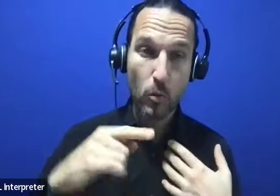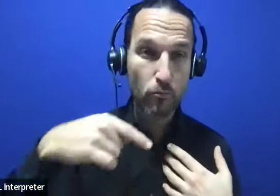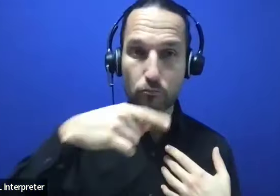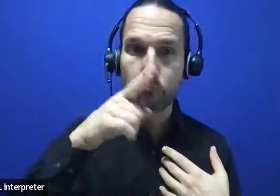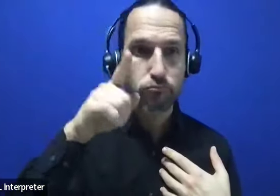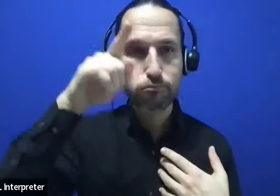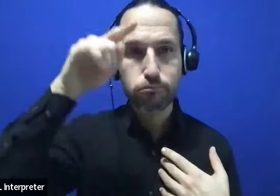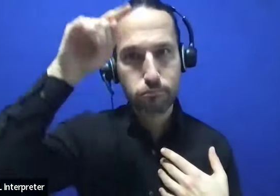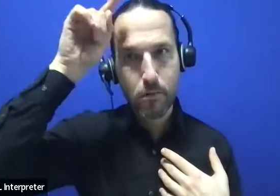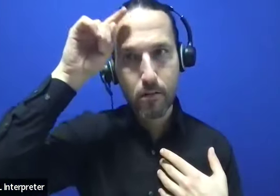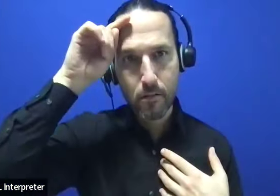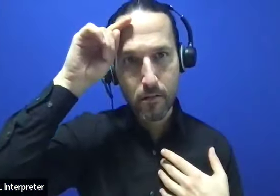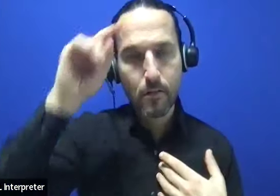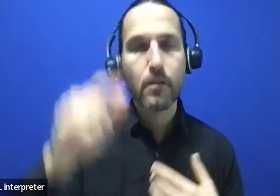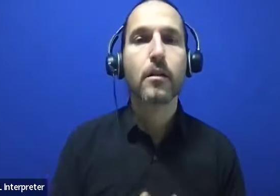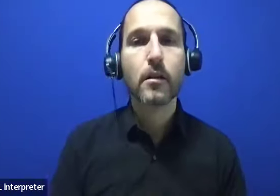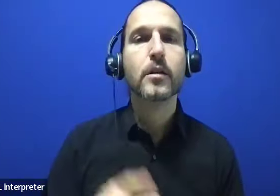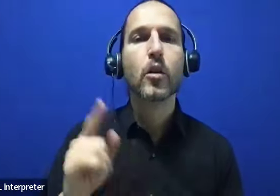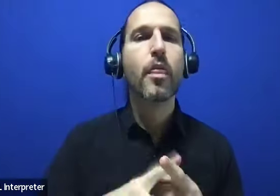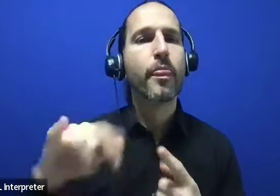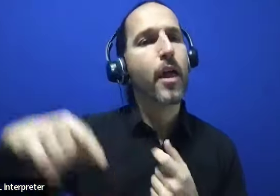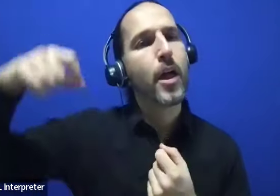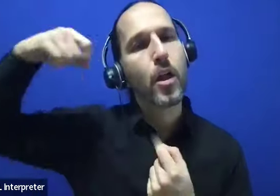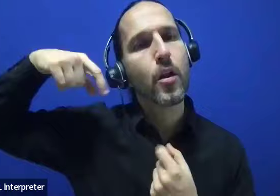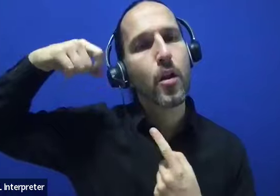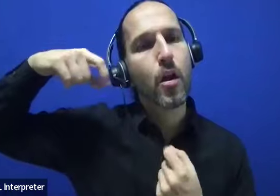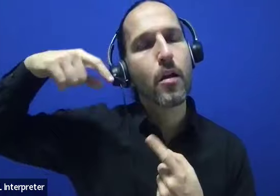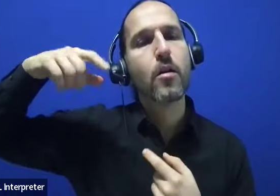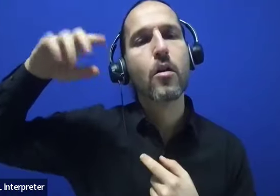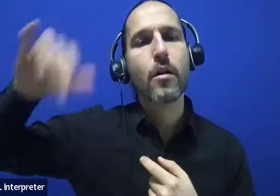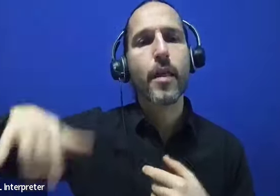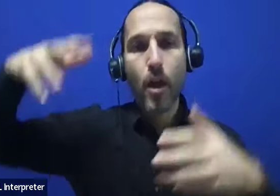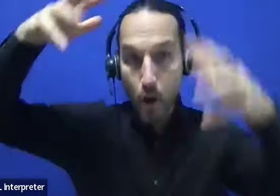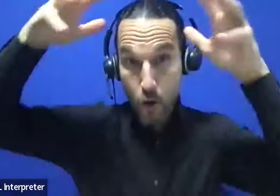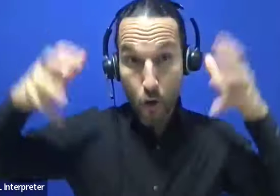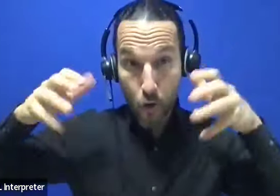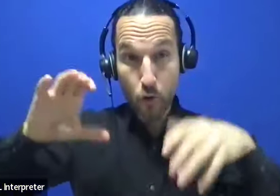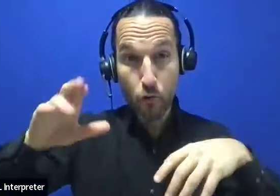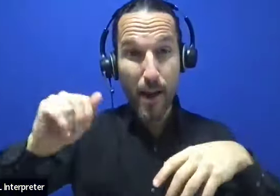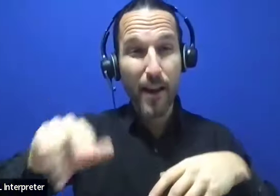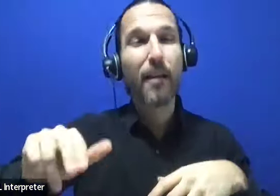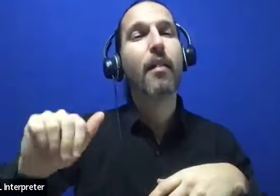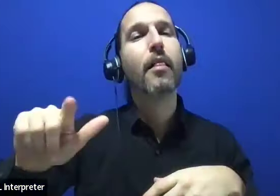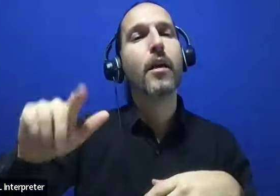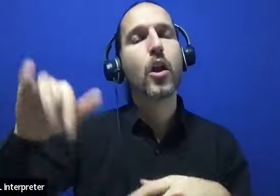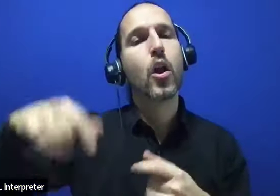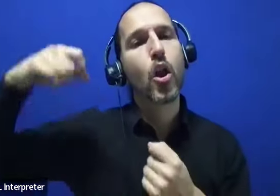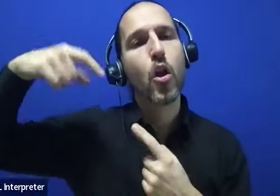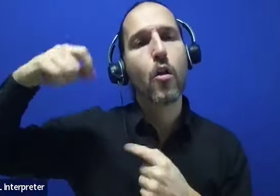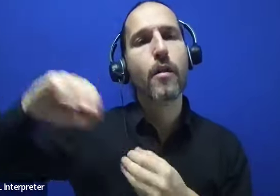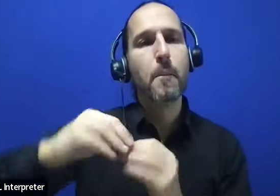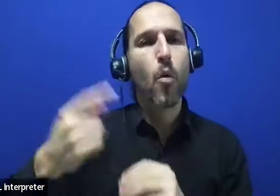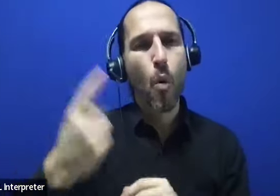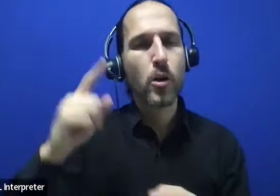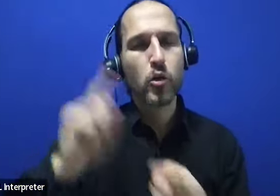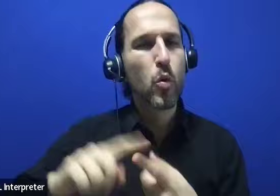the pathway of the olfactory nerve, the cranial nerve number 1, to the hypothalamus. And